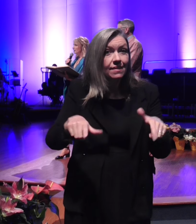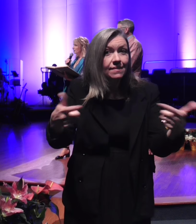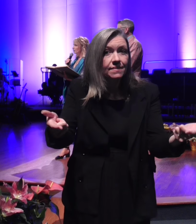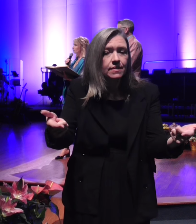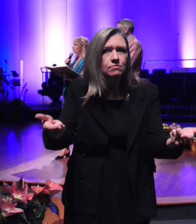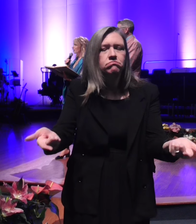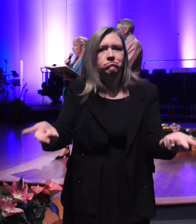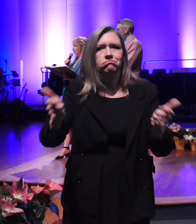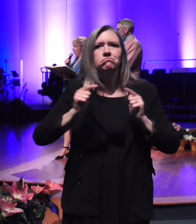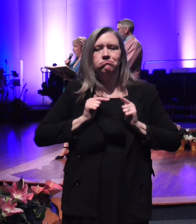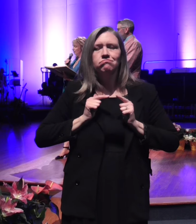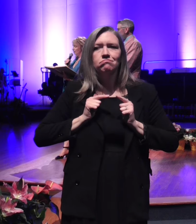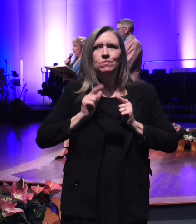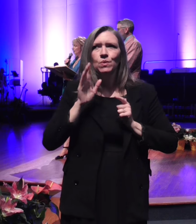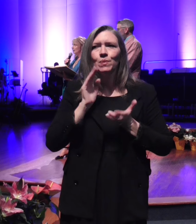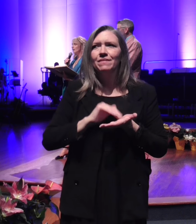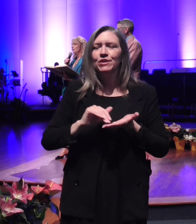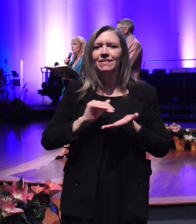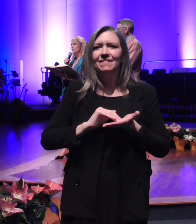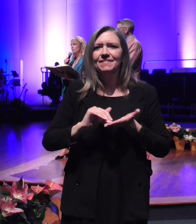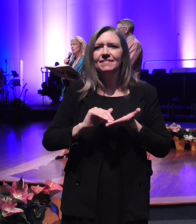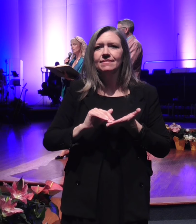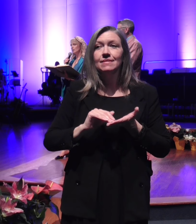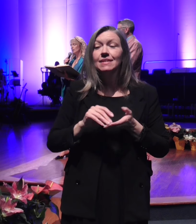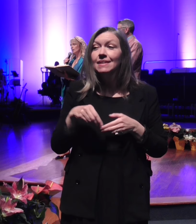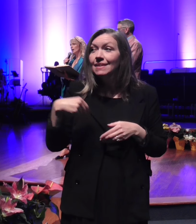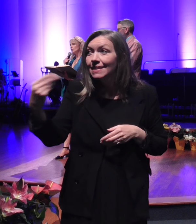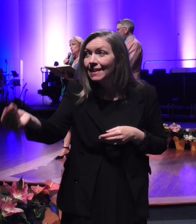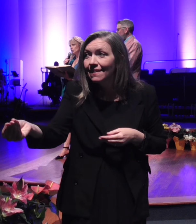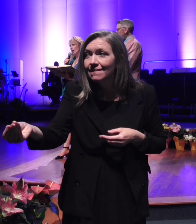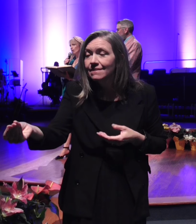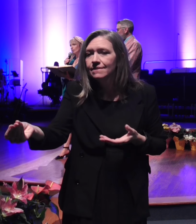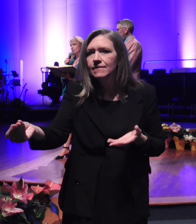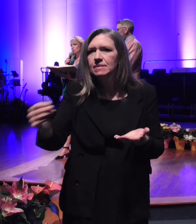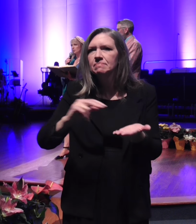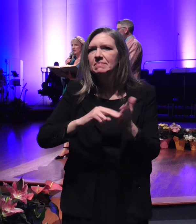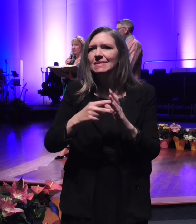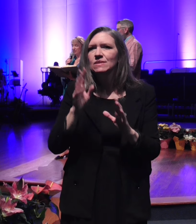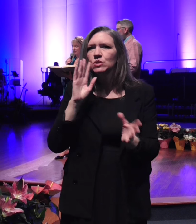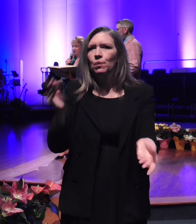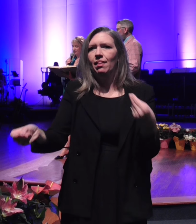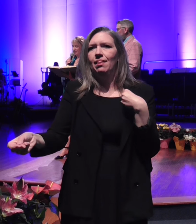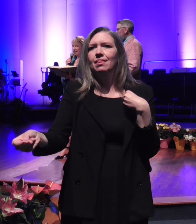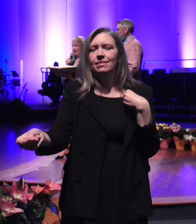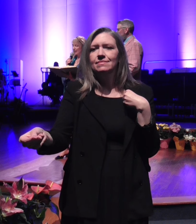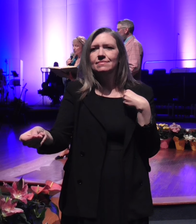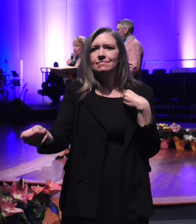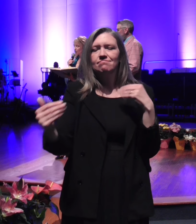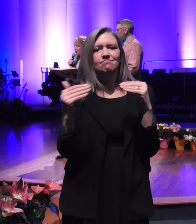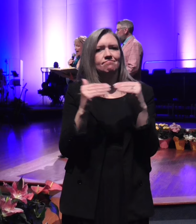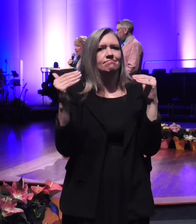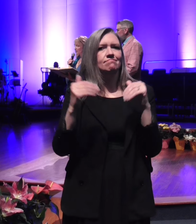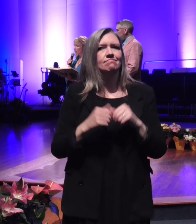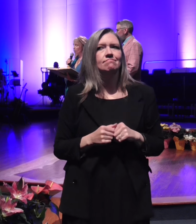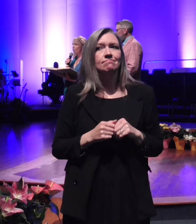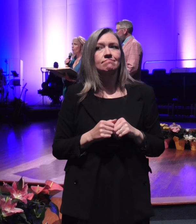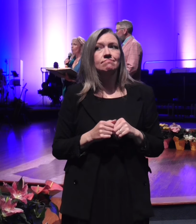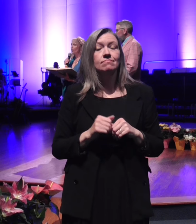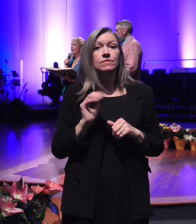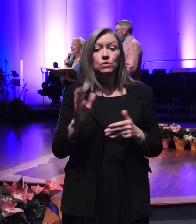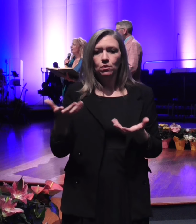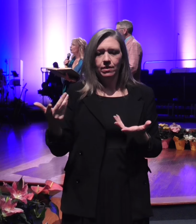shall be forgiven. Give, and you shall be given. Into your lap they